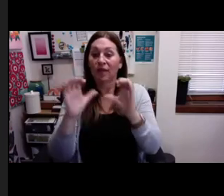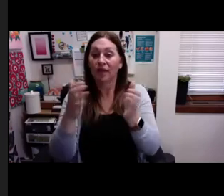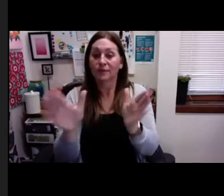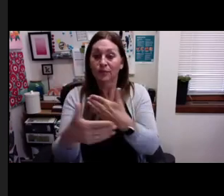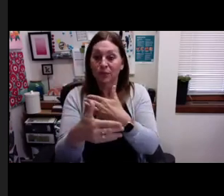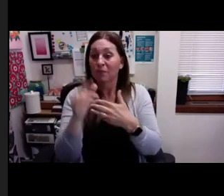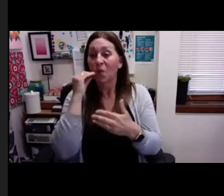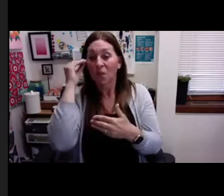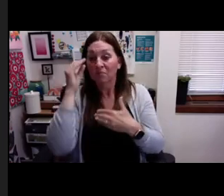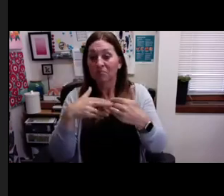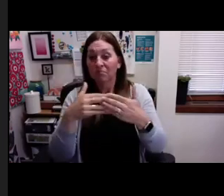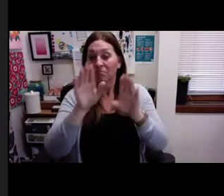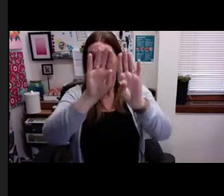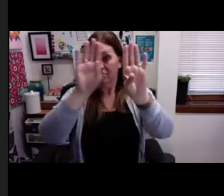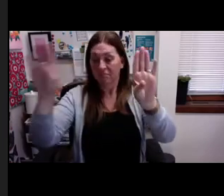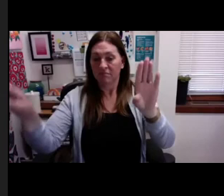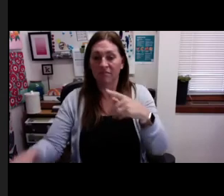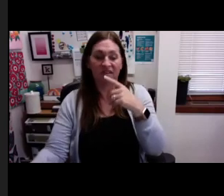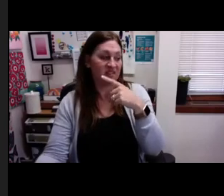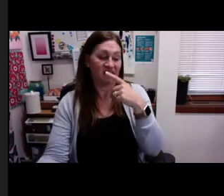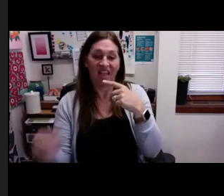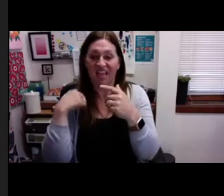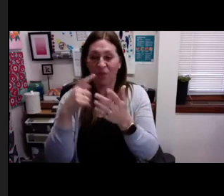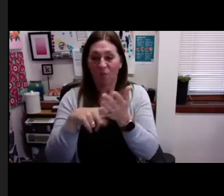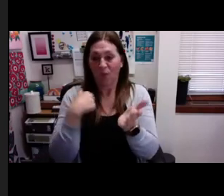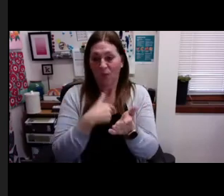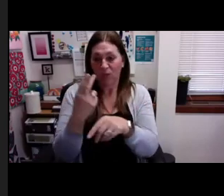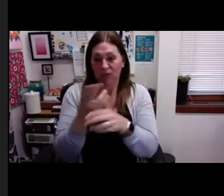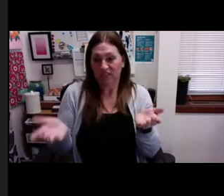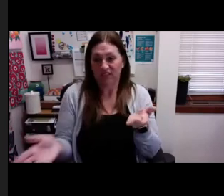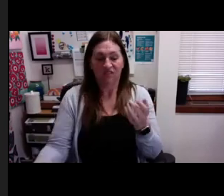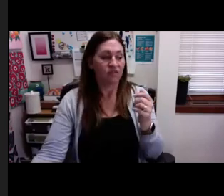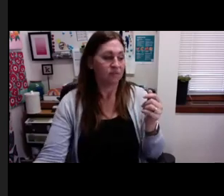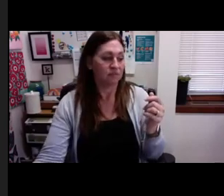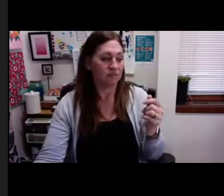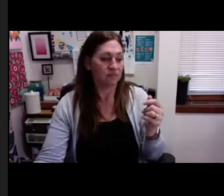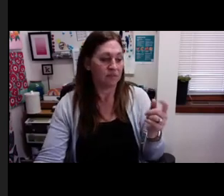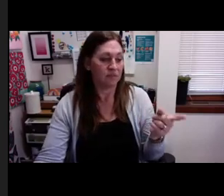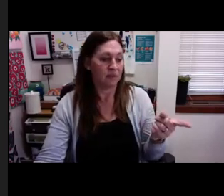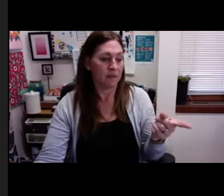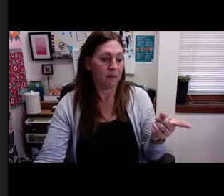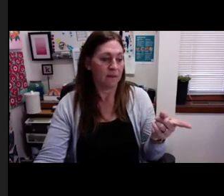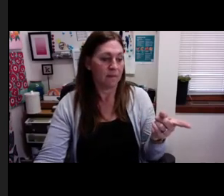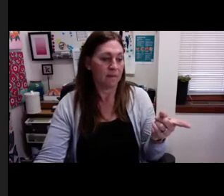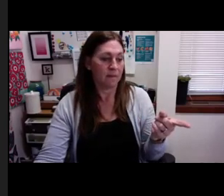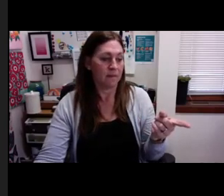post something like this in your room or at home on the wall. And this is kind of what we use